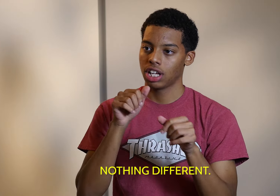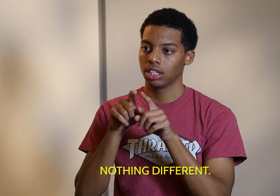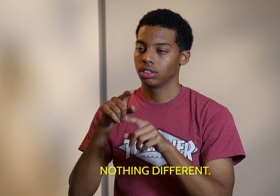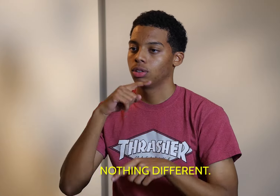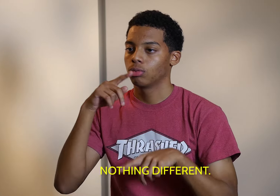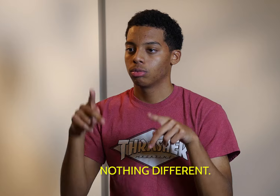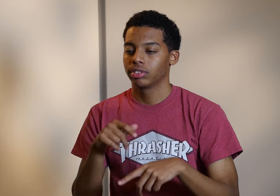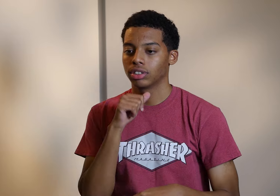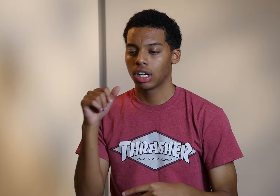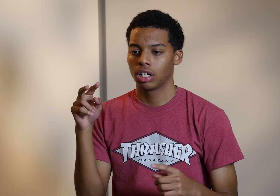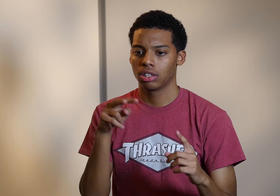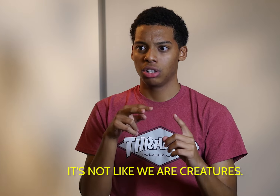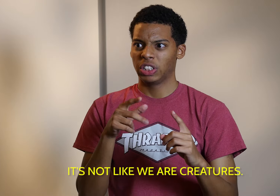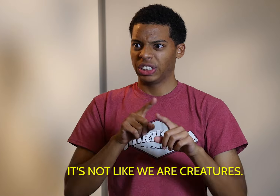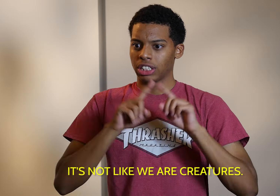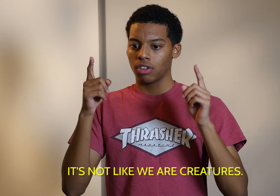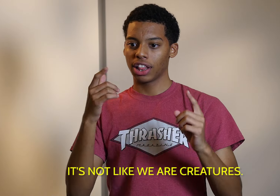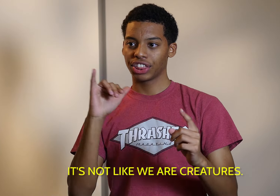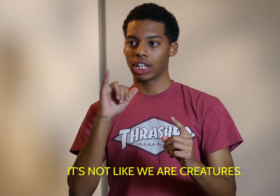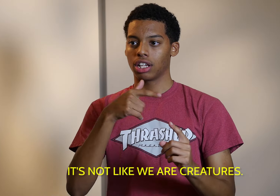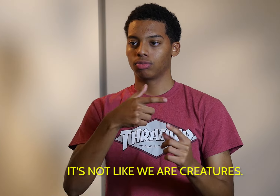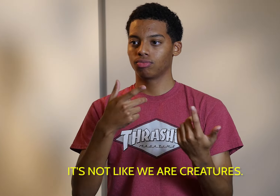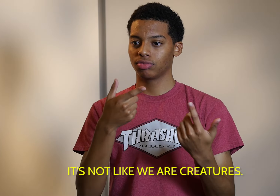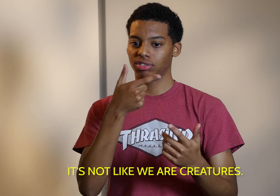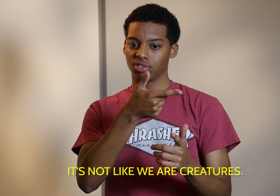nothing different. It's not like we're